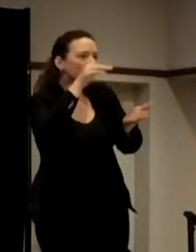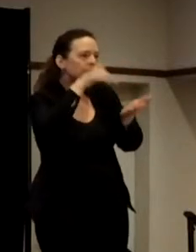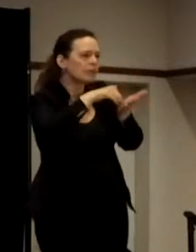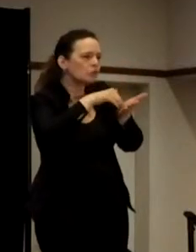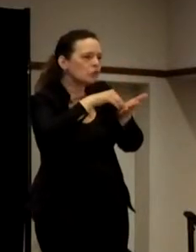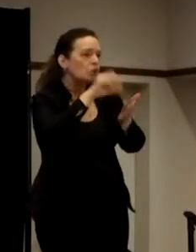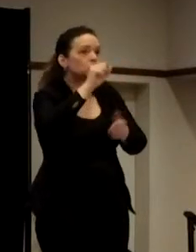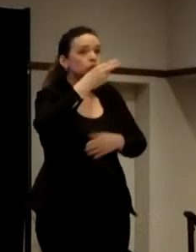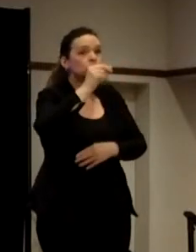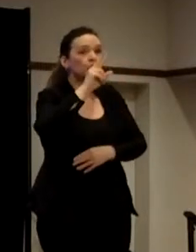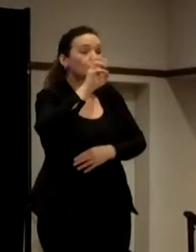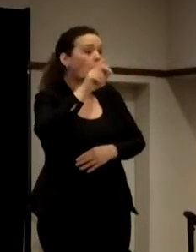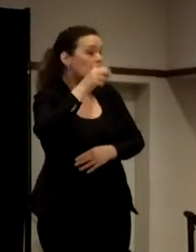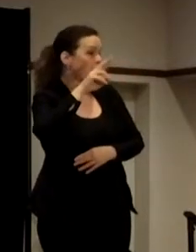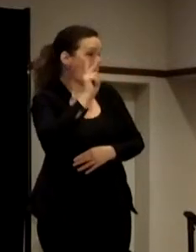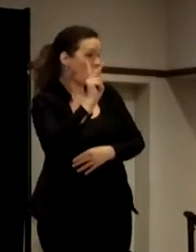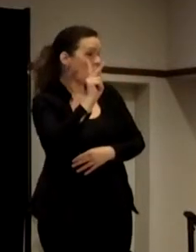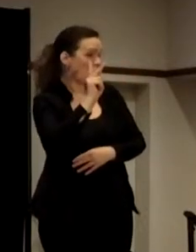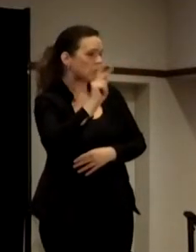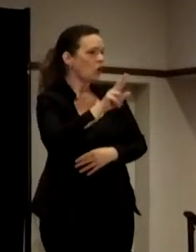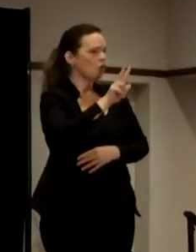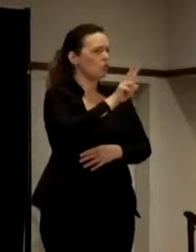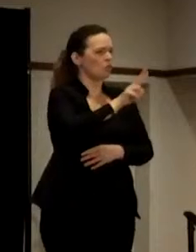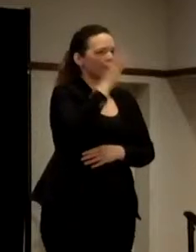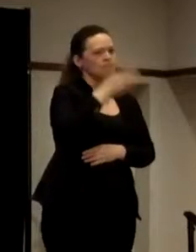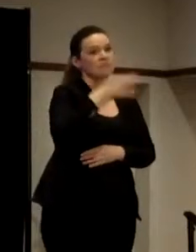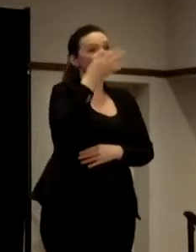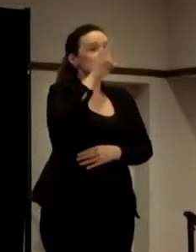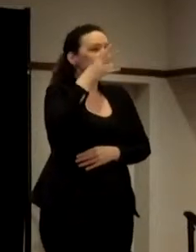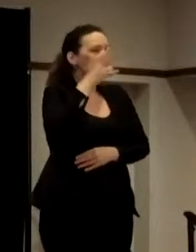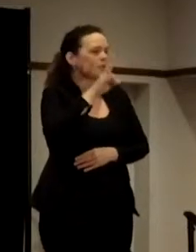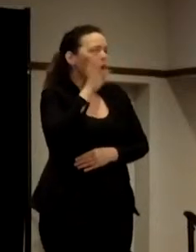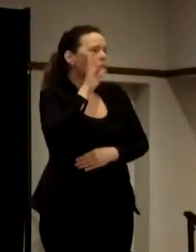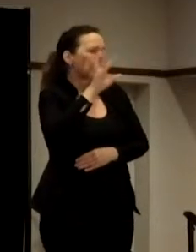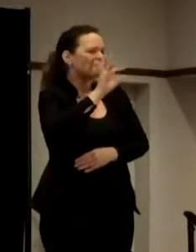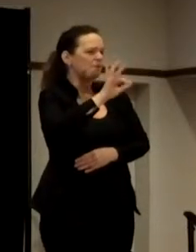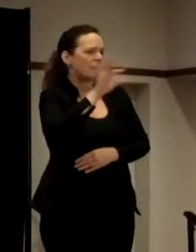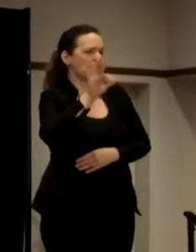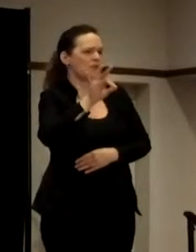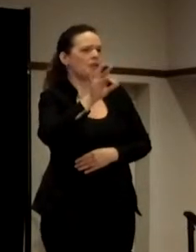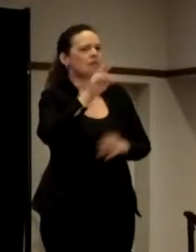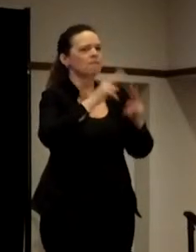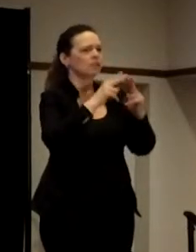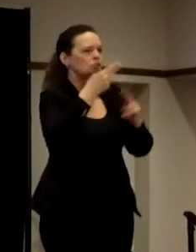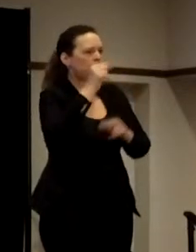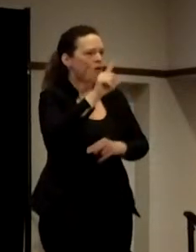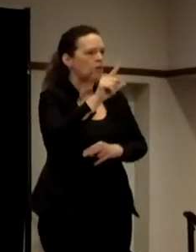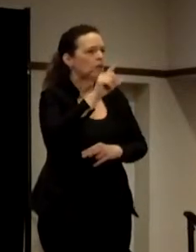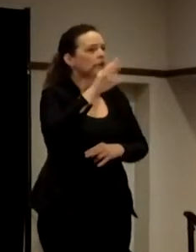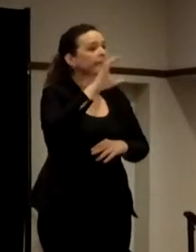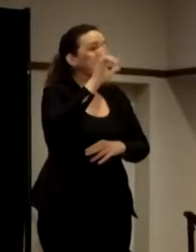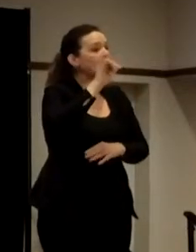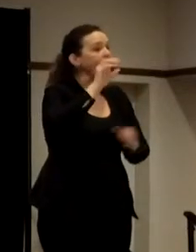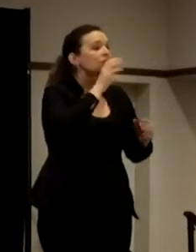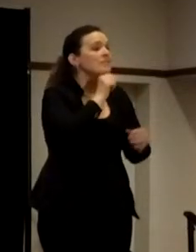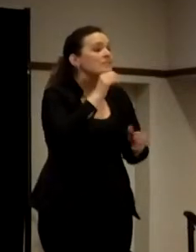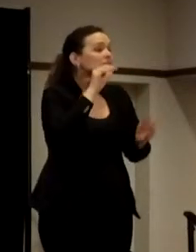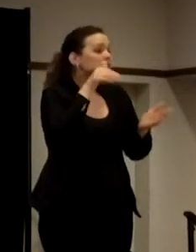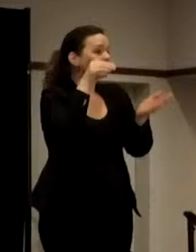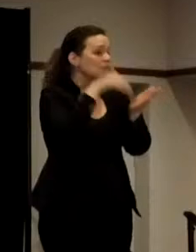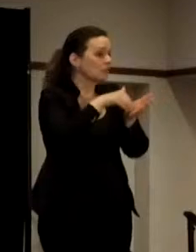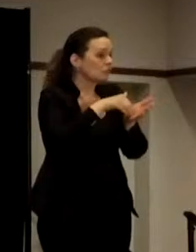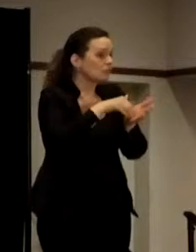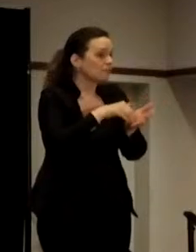well. So we continue to build up the data, tracking everything in schools so that we see if there's